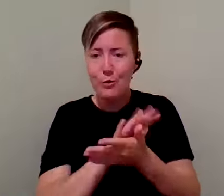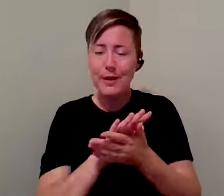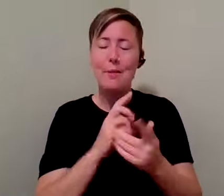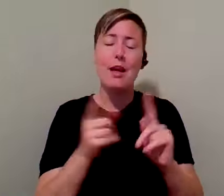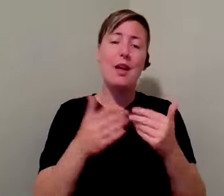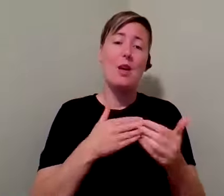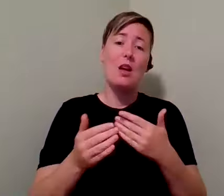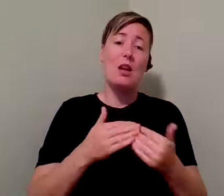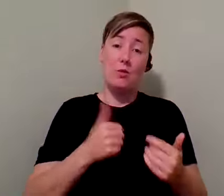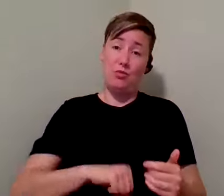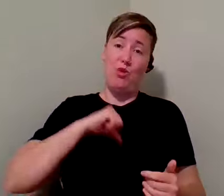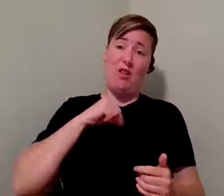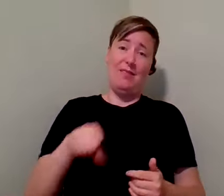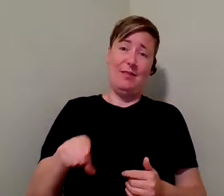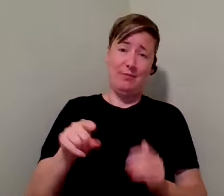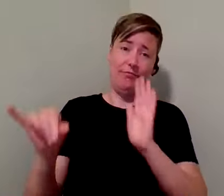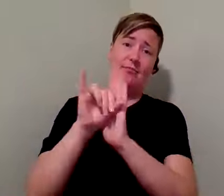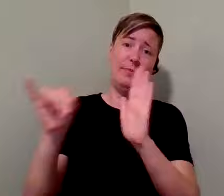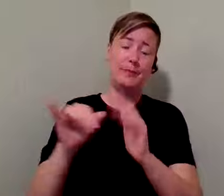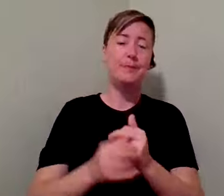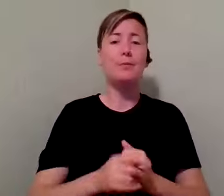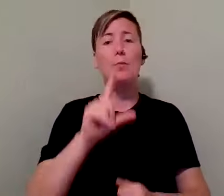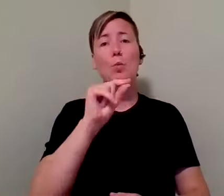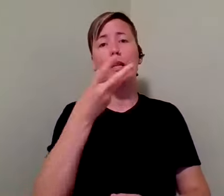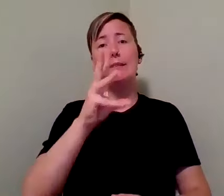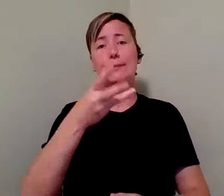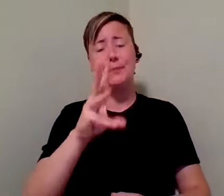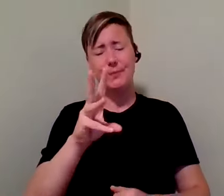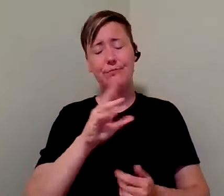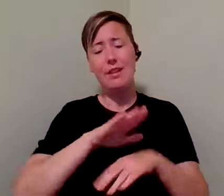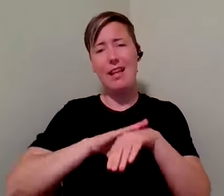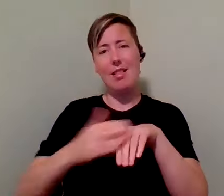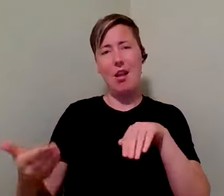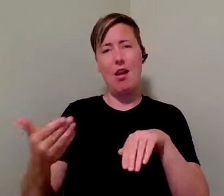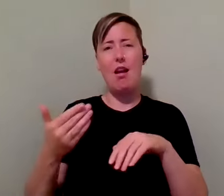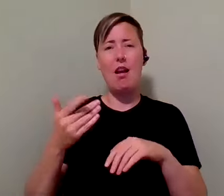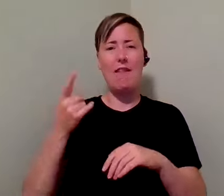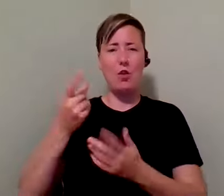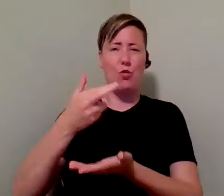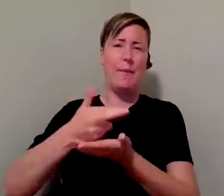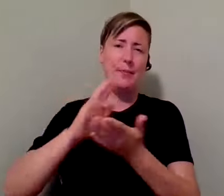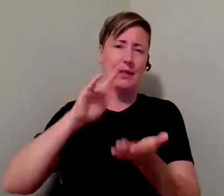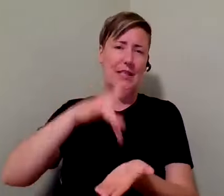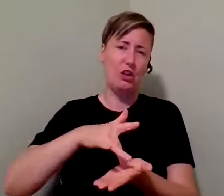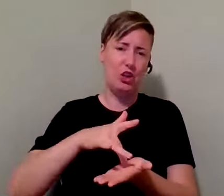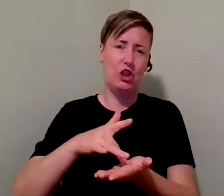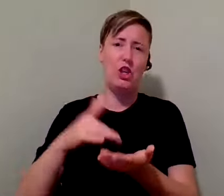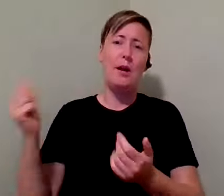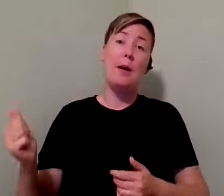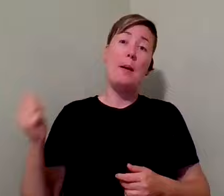ago, in 2016, I got laid off from the outpatient I was at. They were having a cash crunch. And I had to come back to India. My mom needed